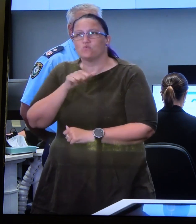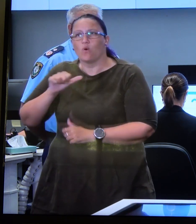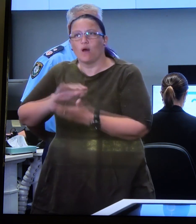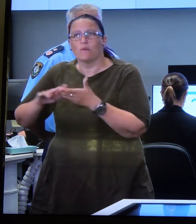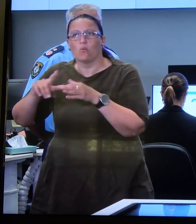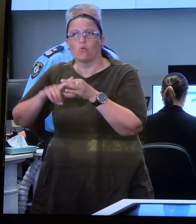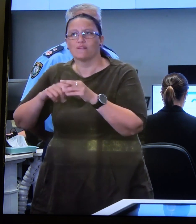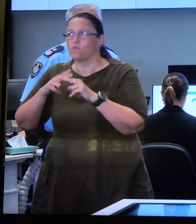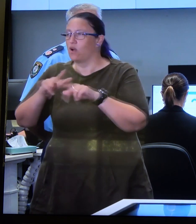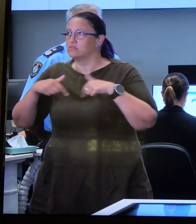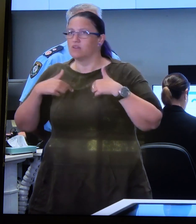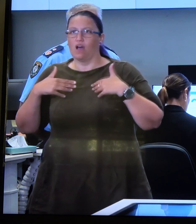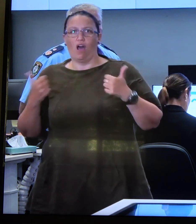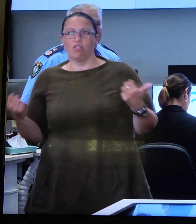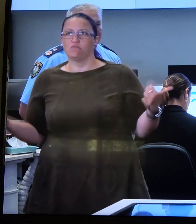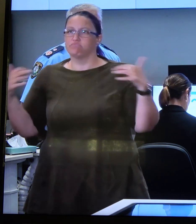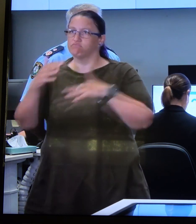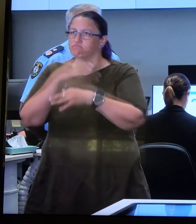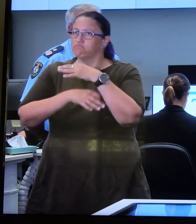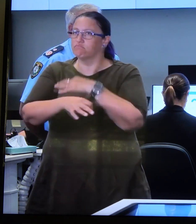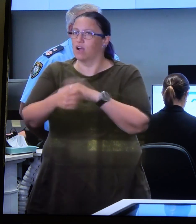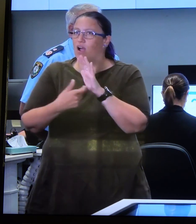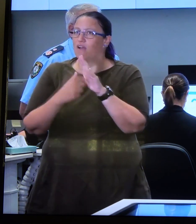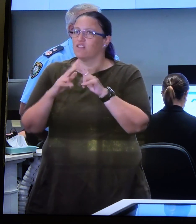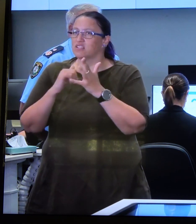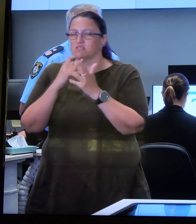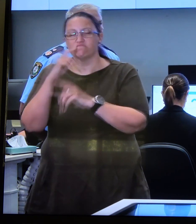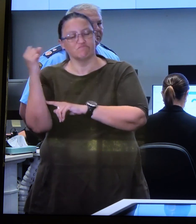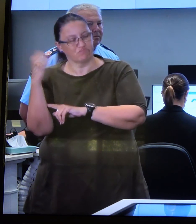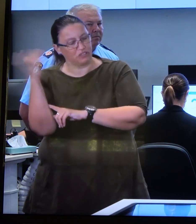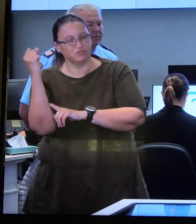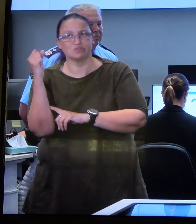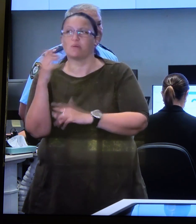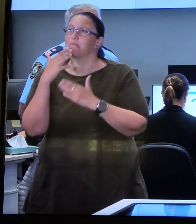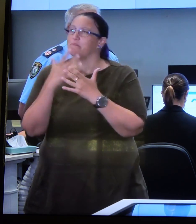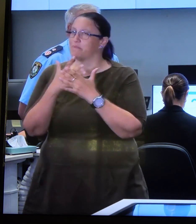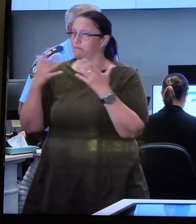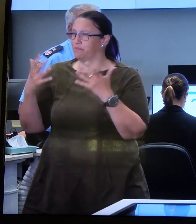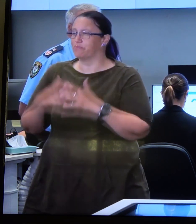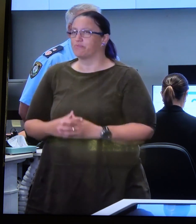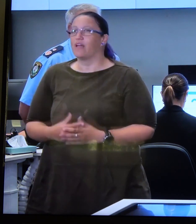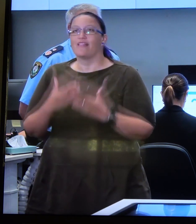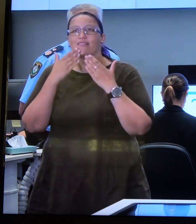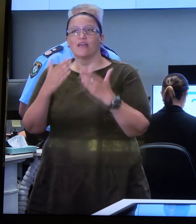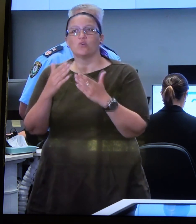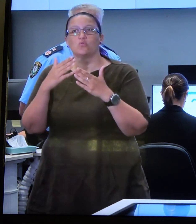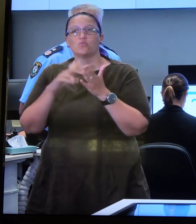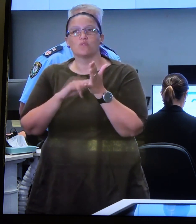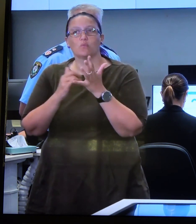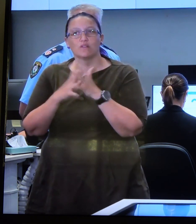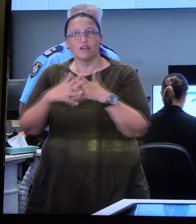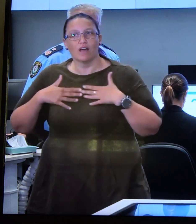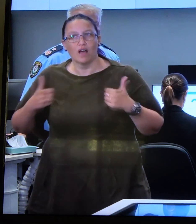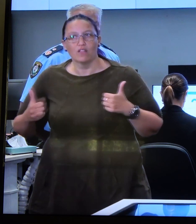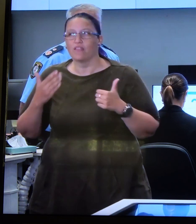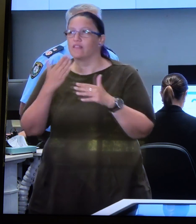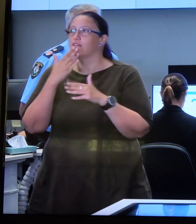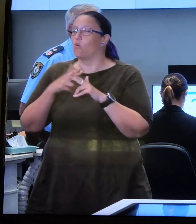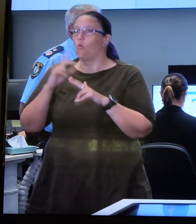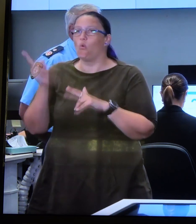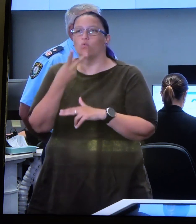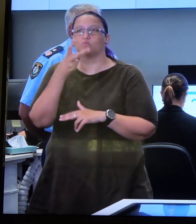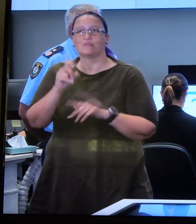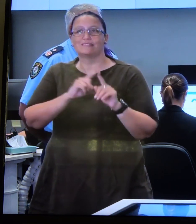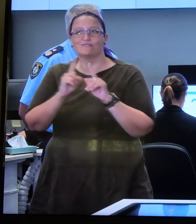agencies, especially Health, for bringing all their relevant people here so that this is our hub, this is where we'll communicate from, this is